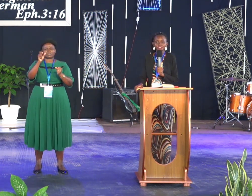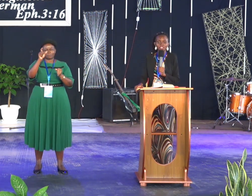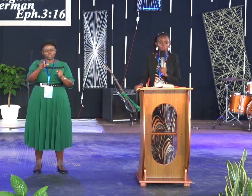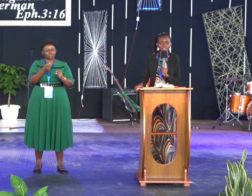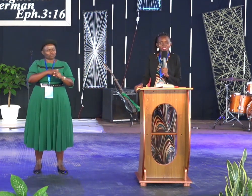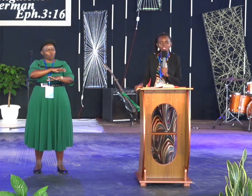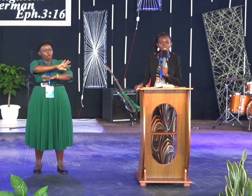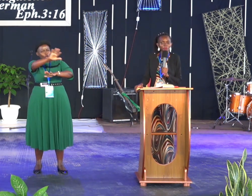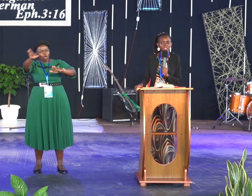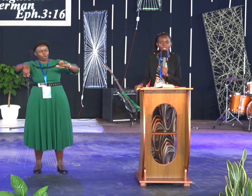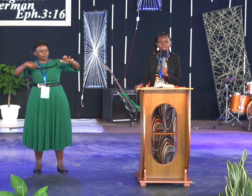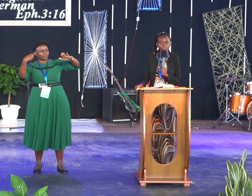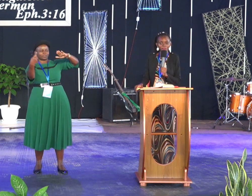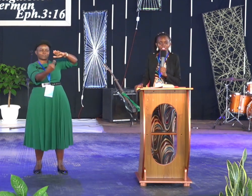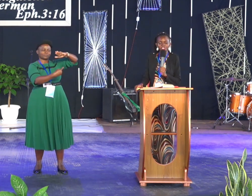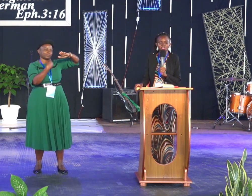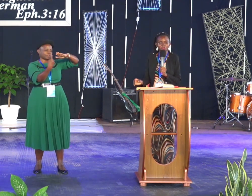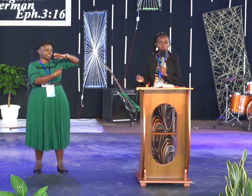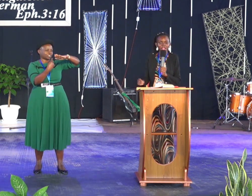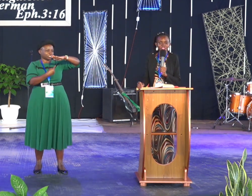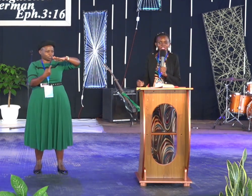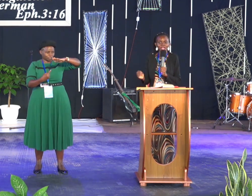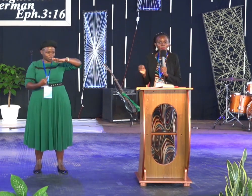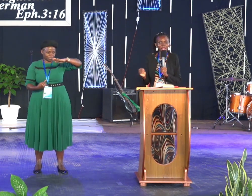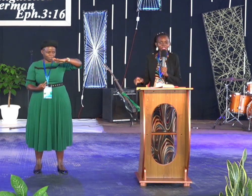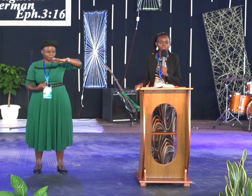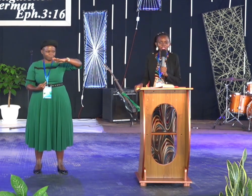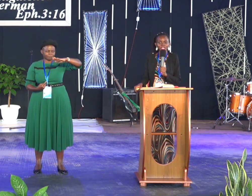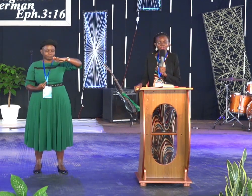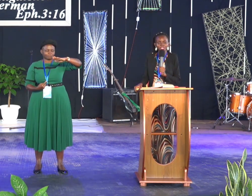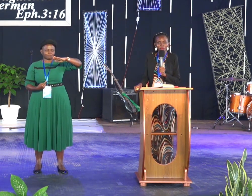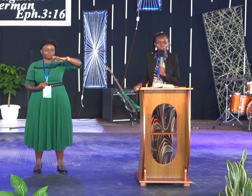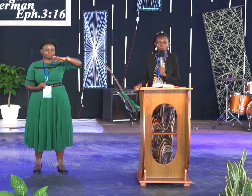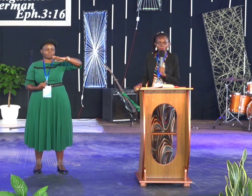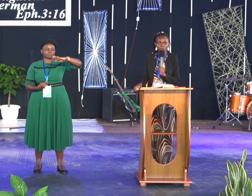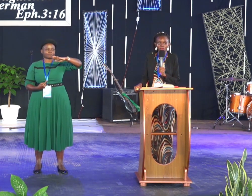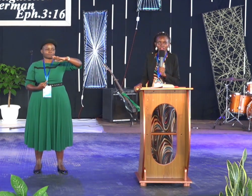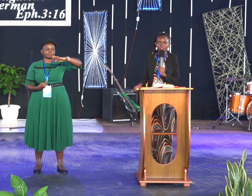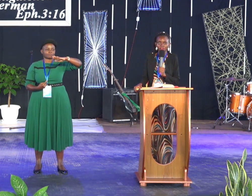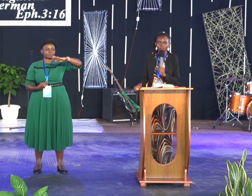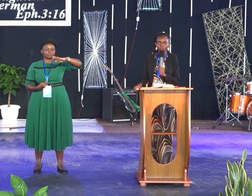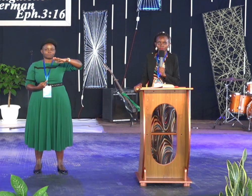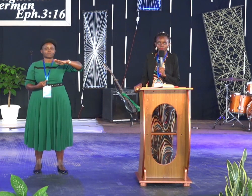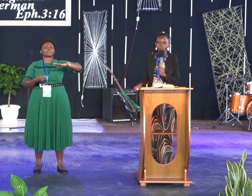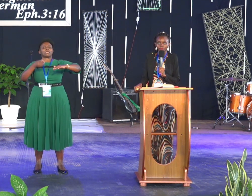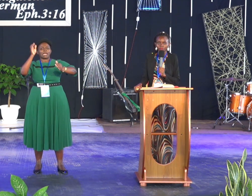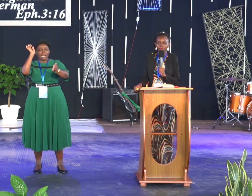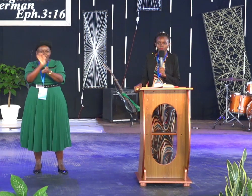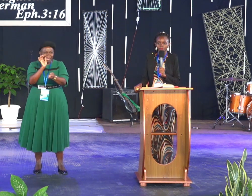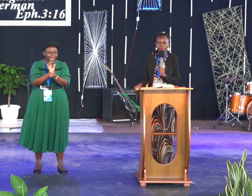in Psalms 34:19, that many are the afflictions of the righteous, but the Lord delivers him out of them all.